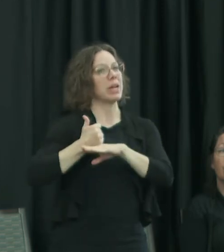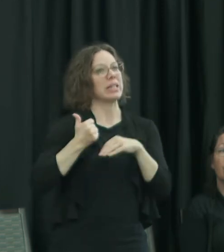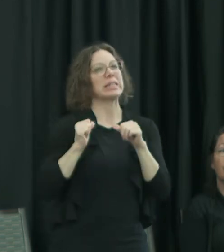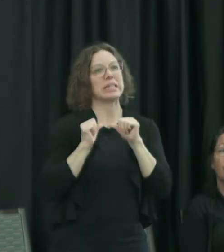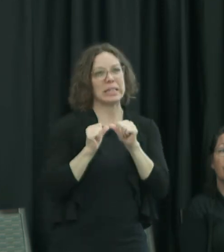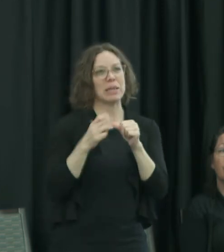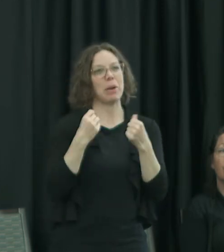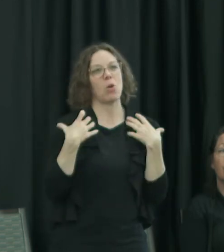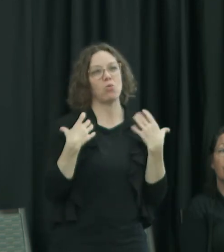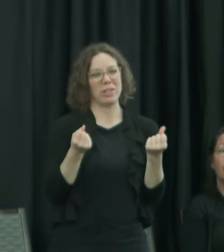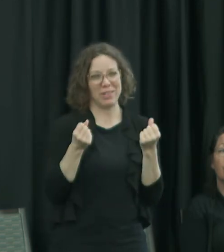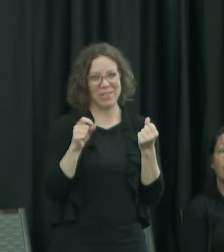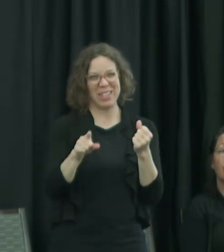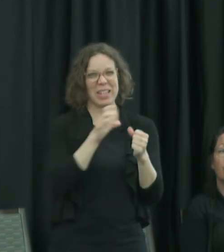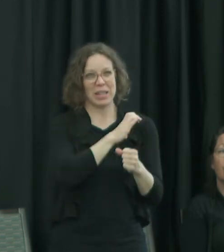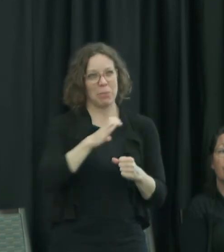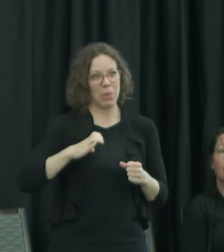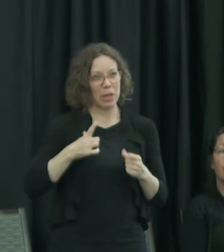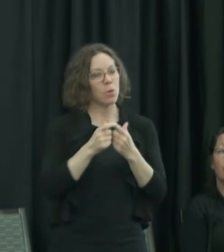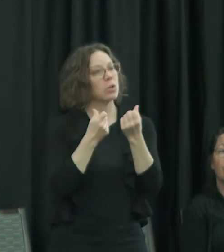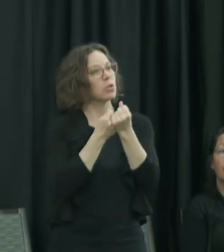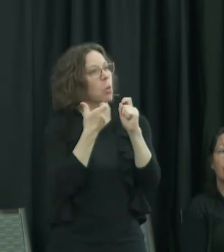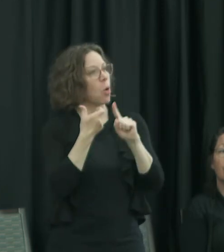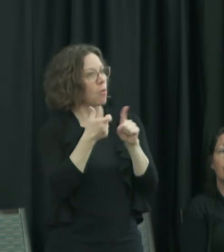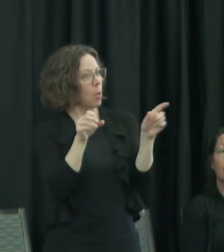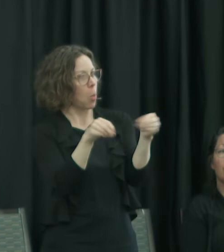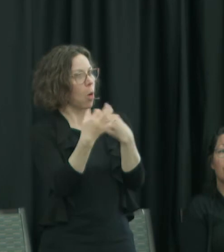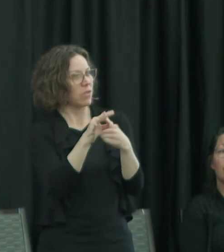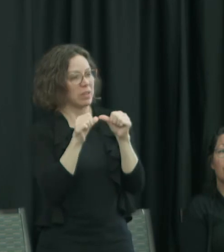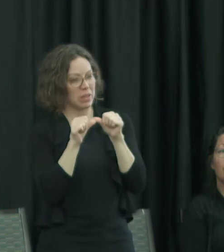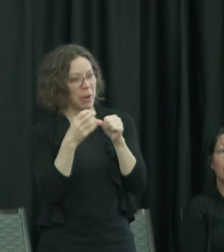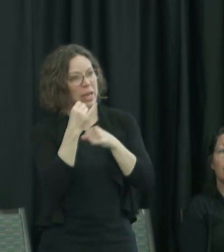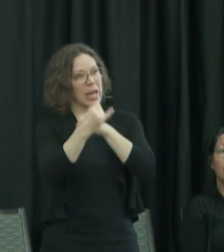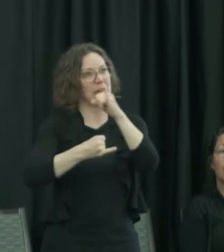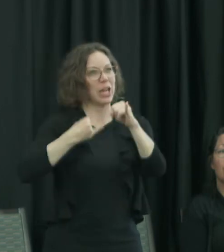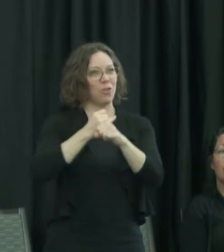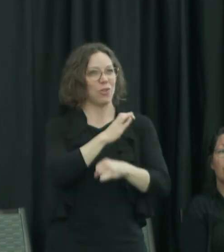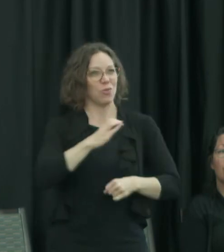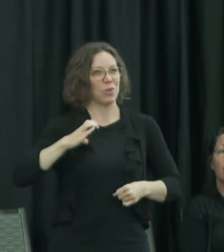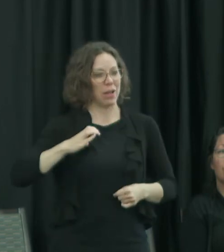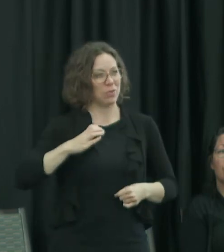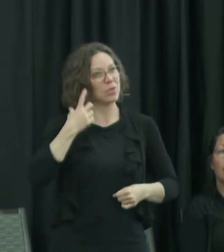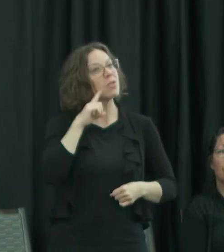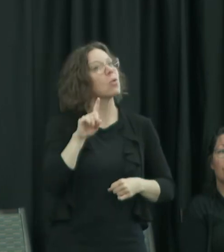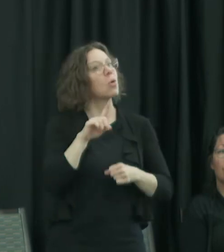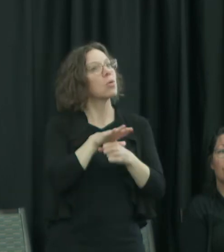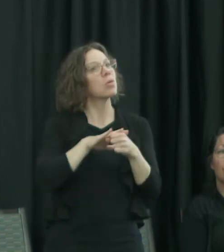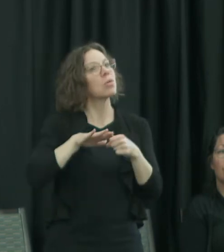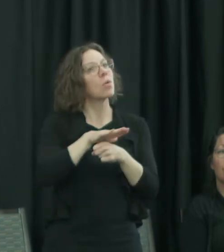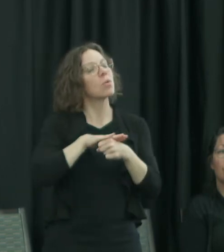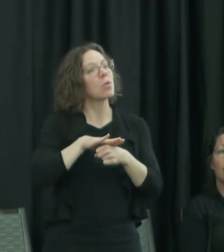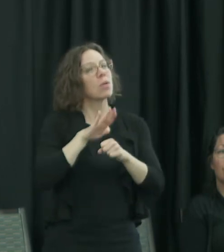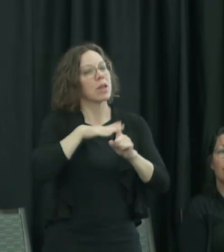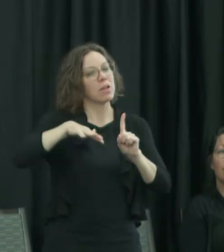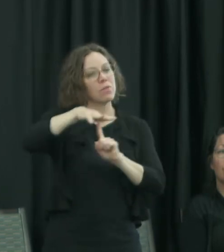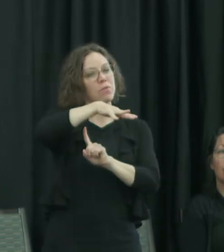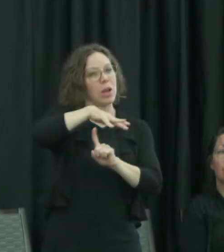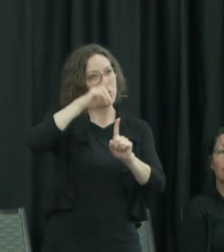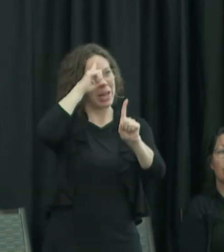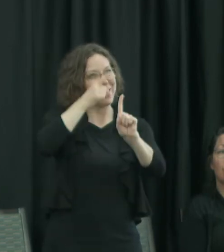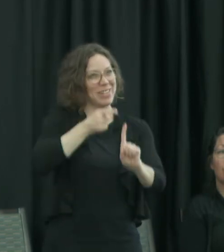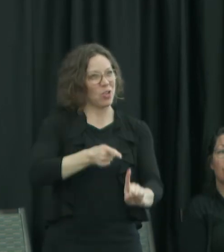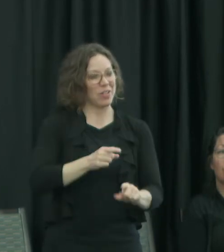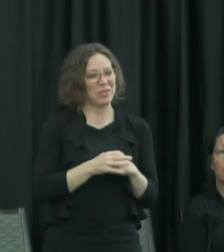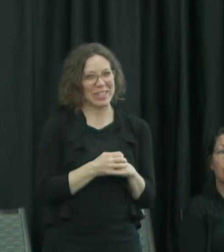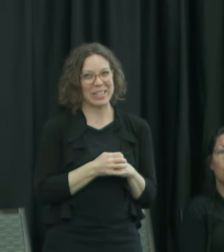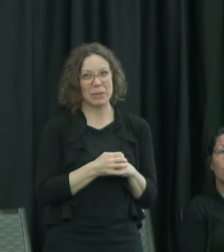Resiliency Committee with support from the Office of Sustainability and International Council for Local Environmental Initiatives. Lynn County